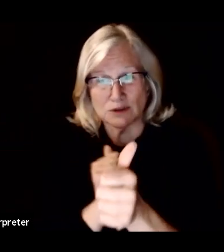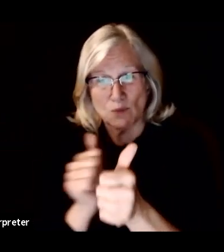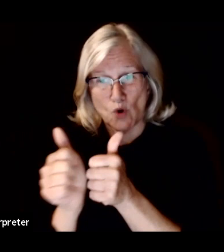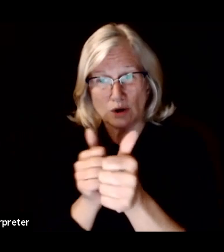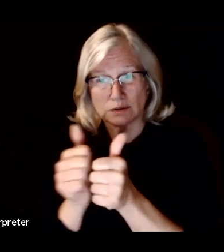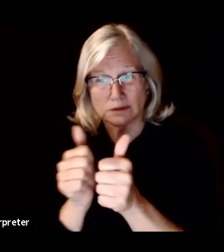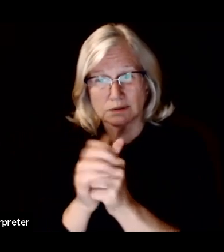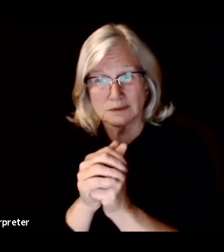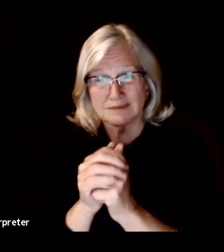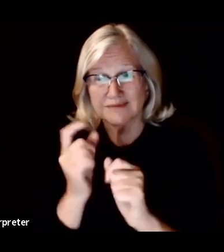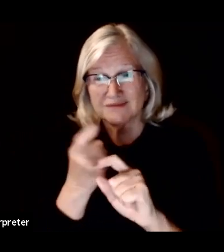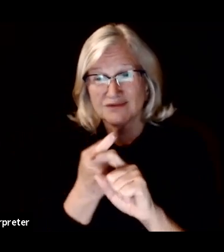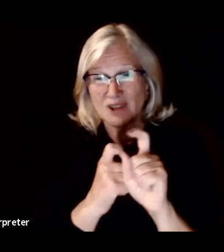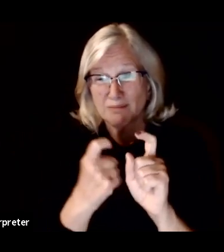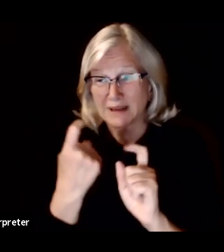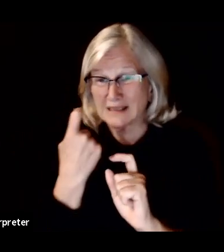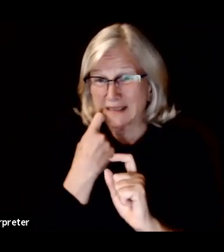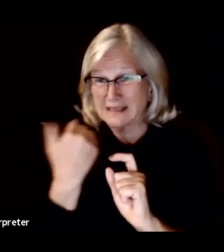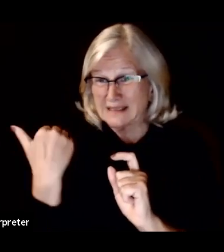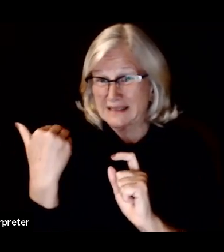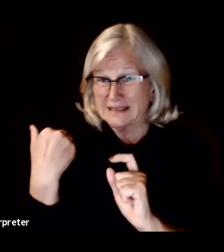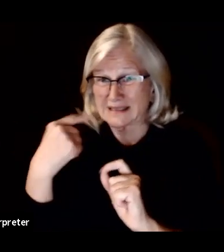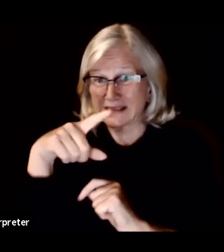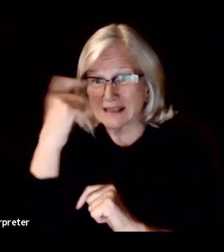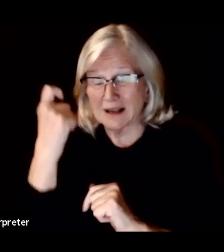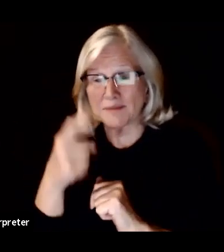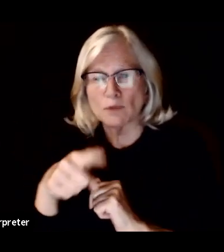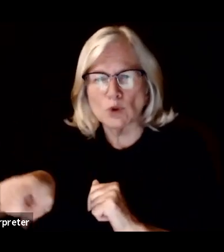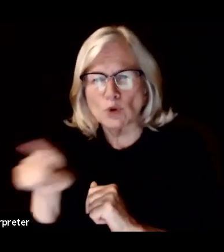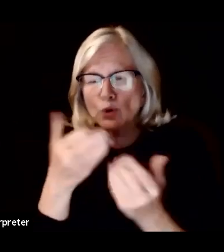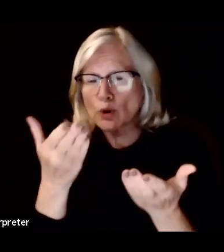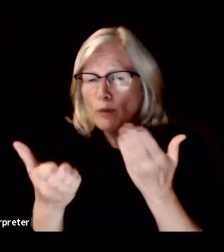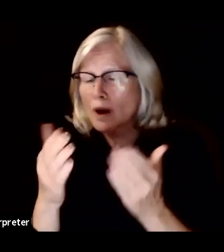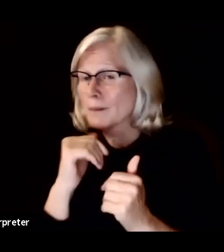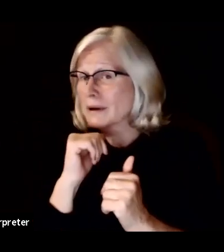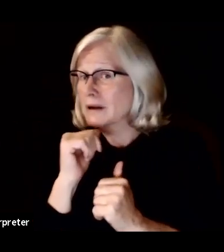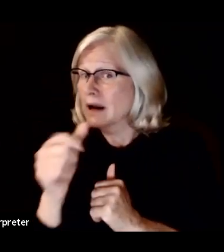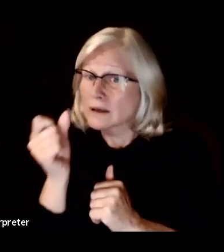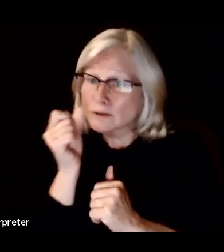general, I'm sure it won't surprise you to say we're always concerned about